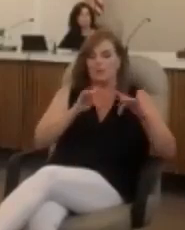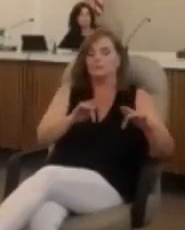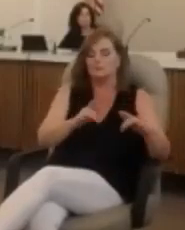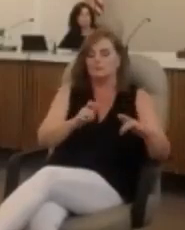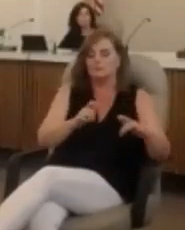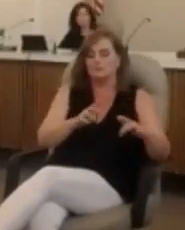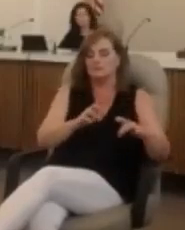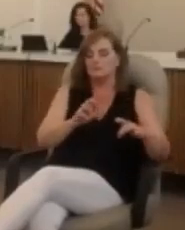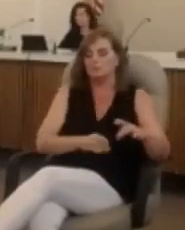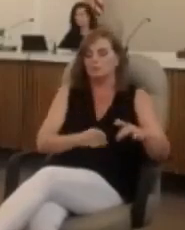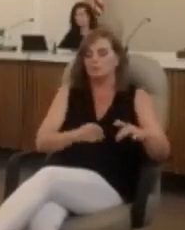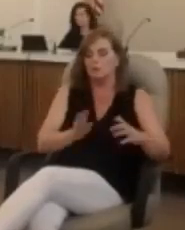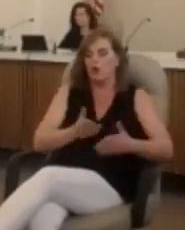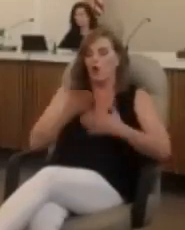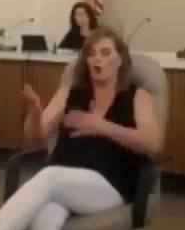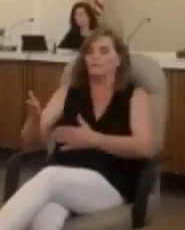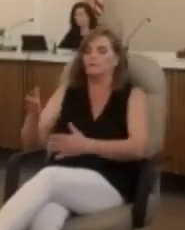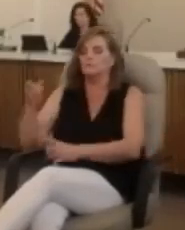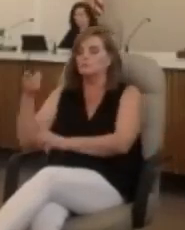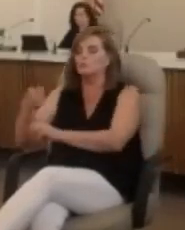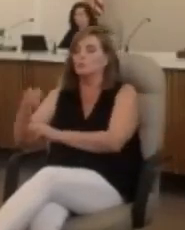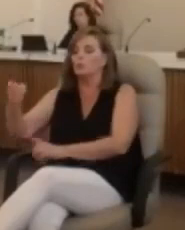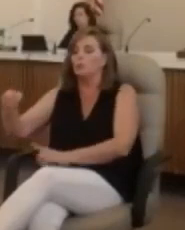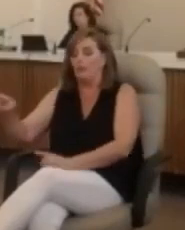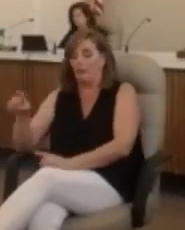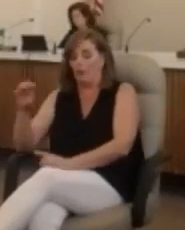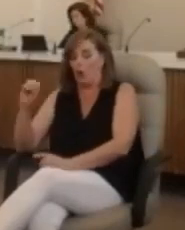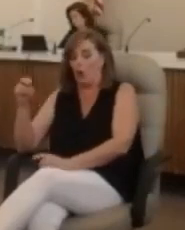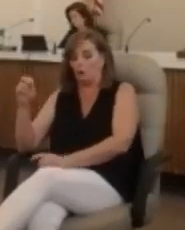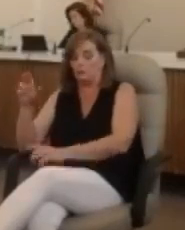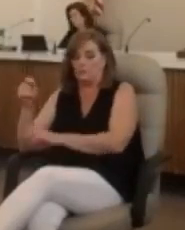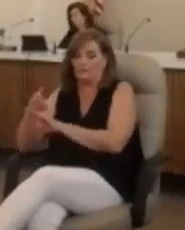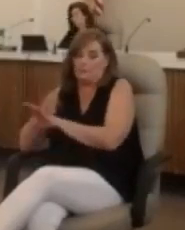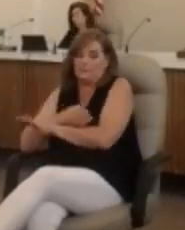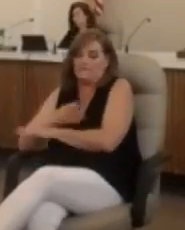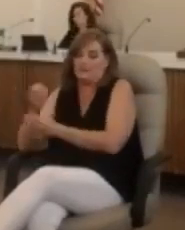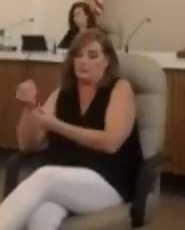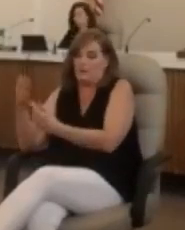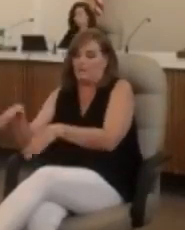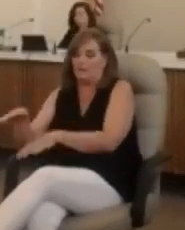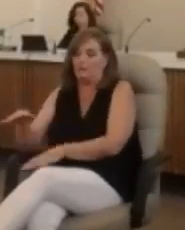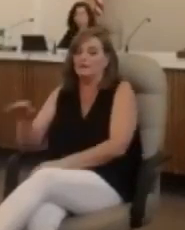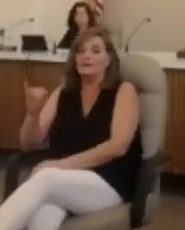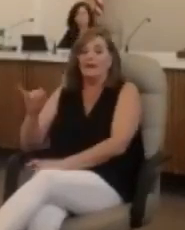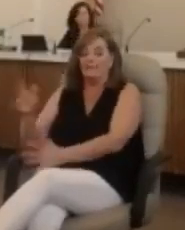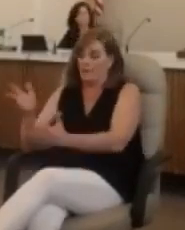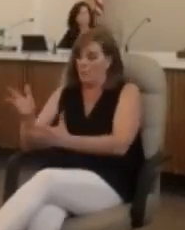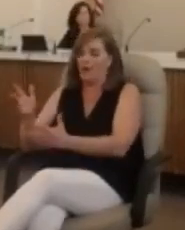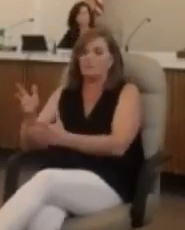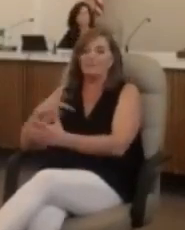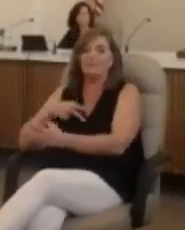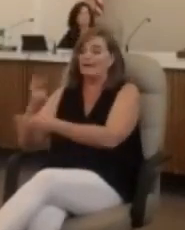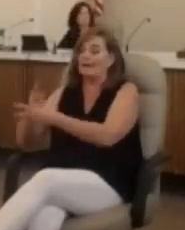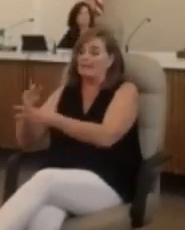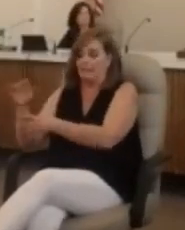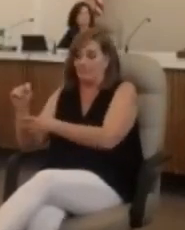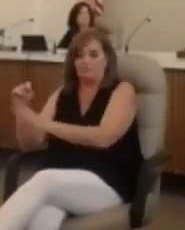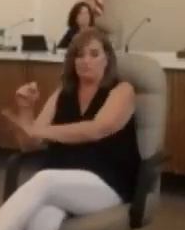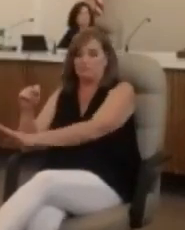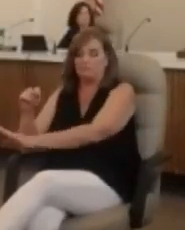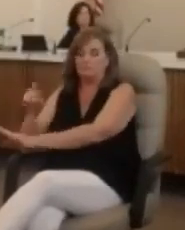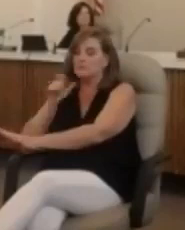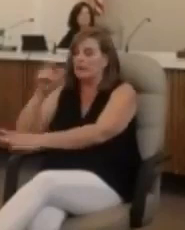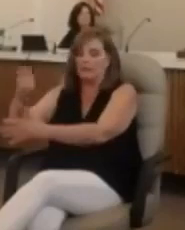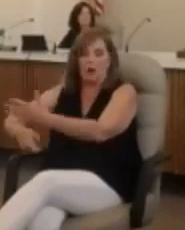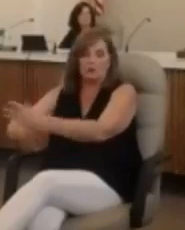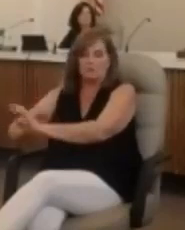they wanted to add it to their property. If they did, it's theirs at no cost. They will get it added. Now,